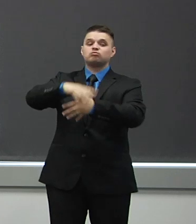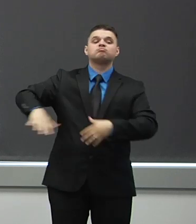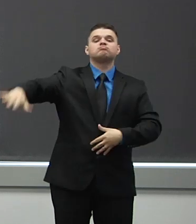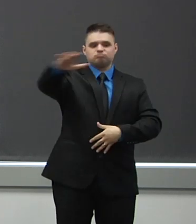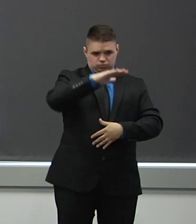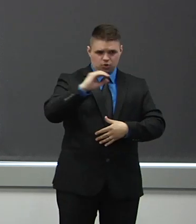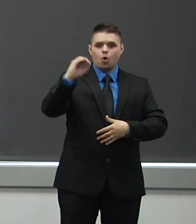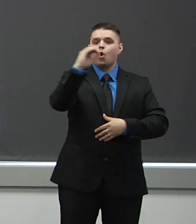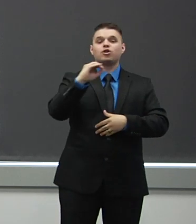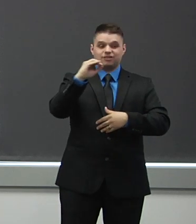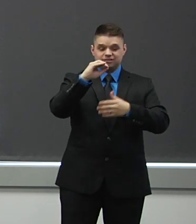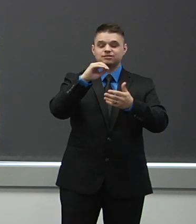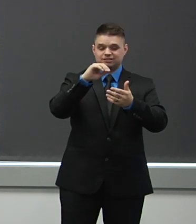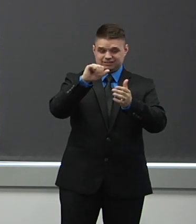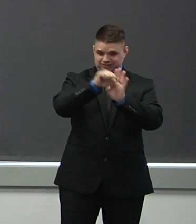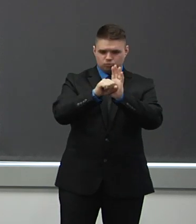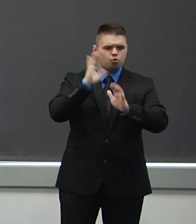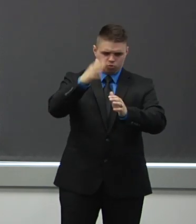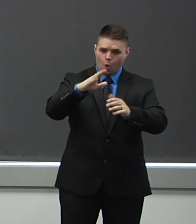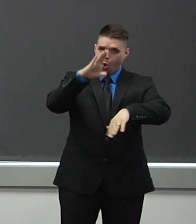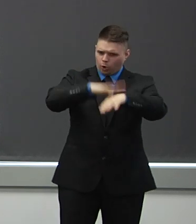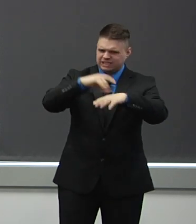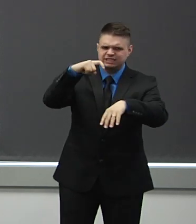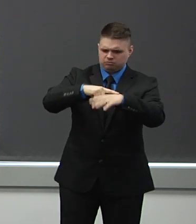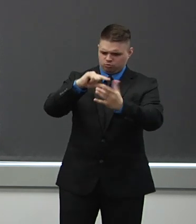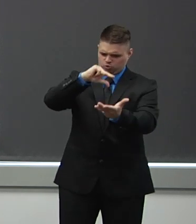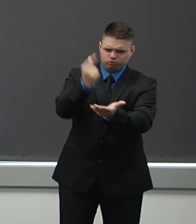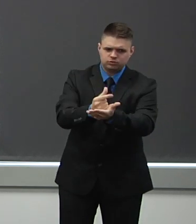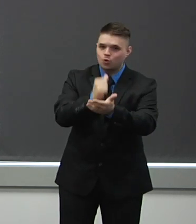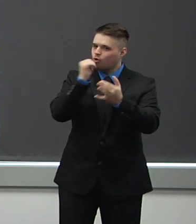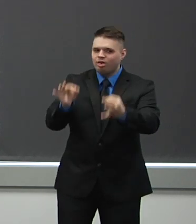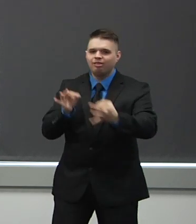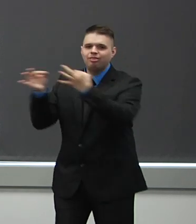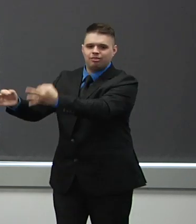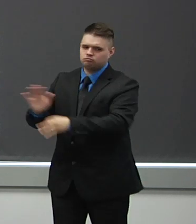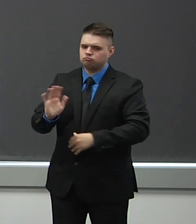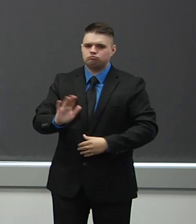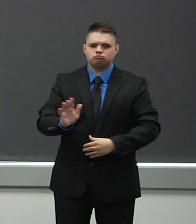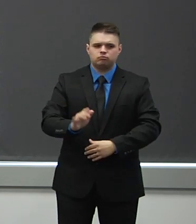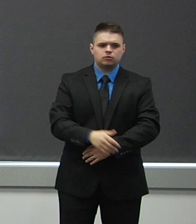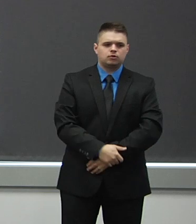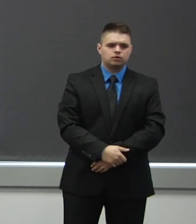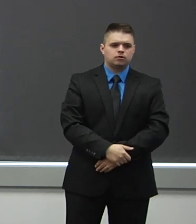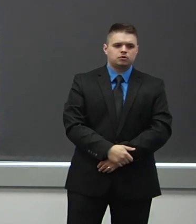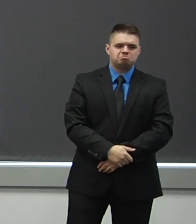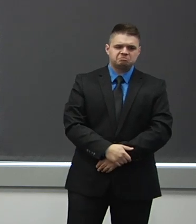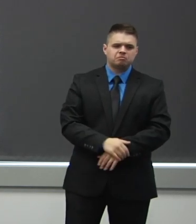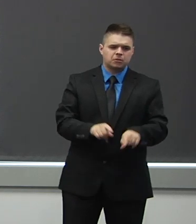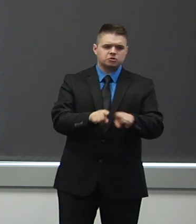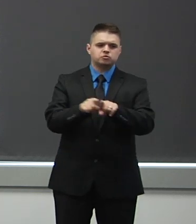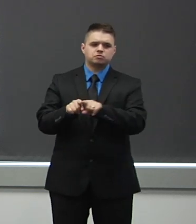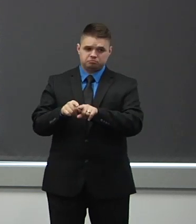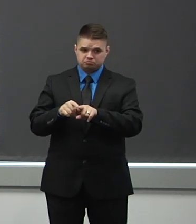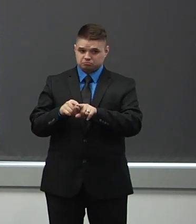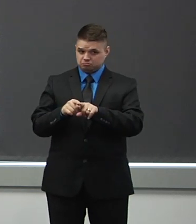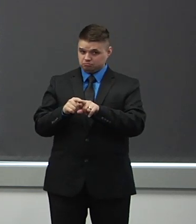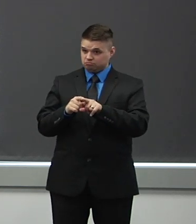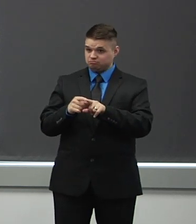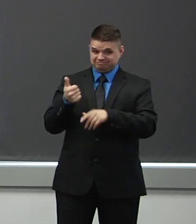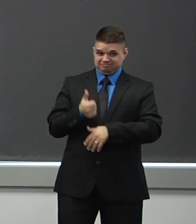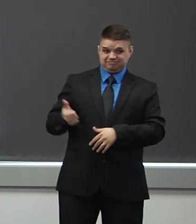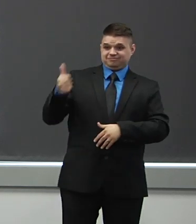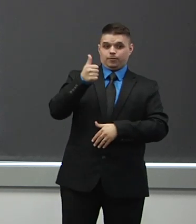time. In addition, I'm extending the existing executive order